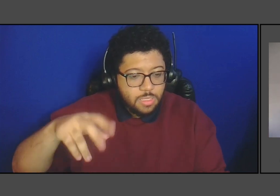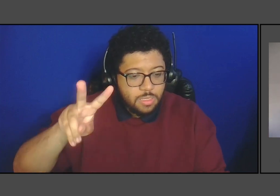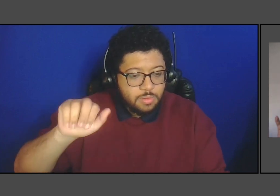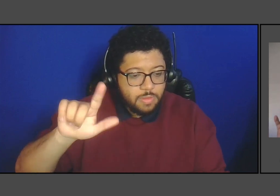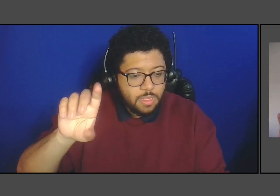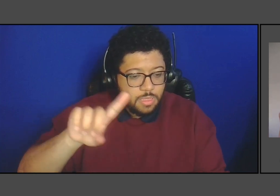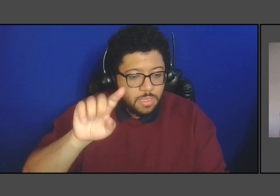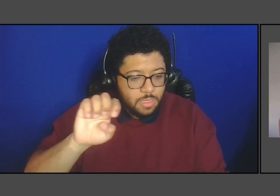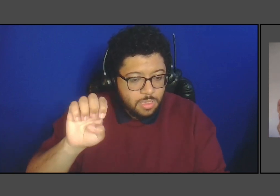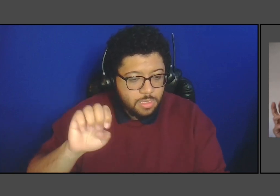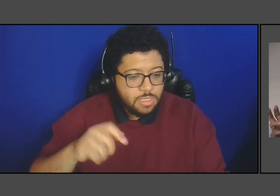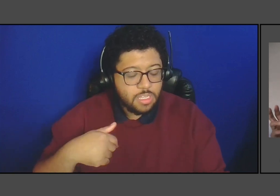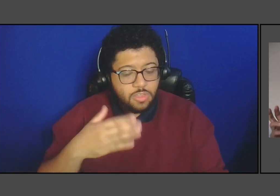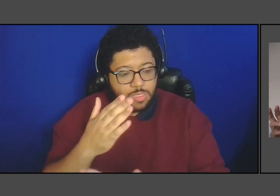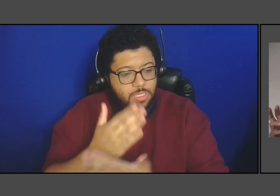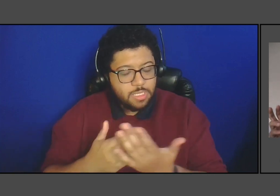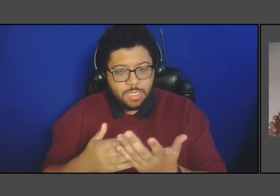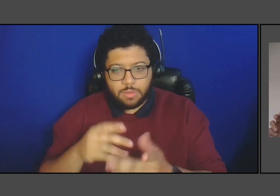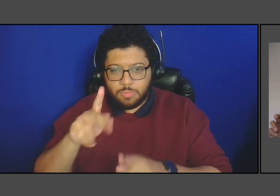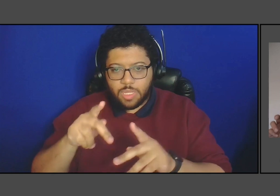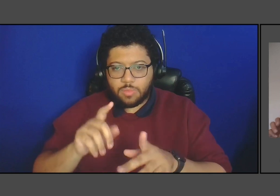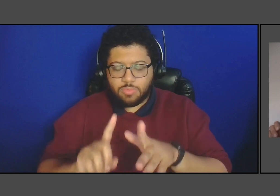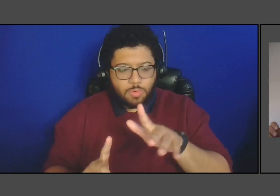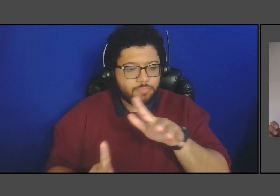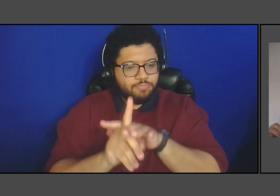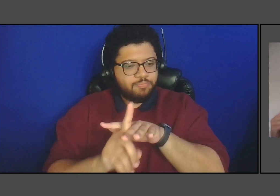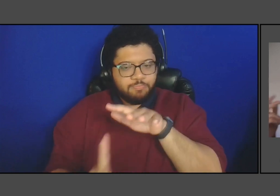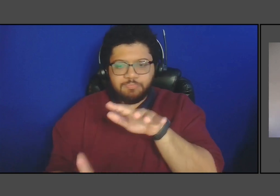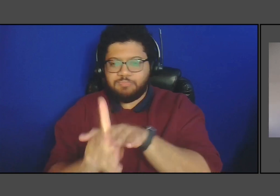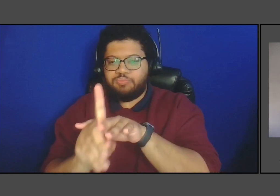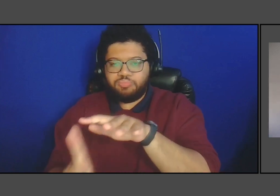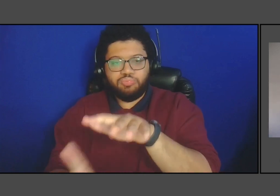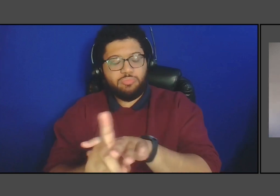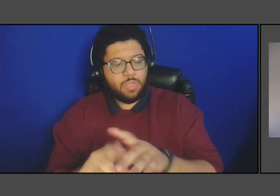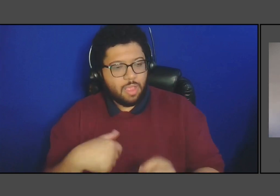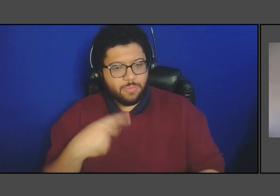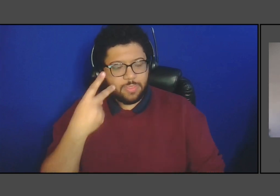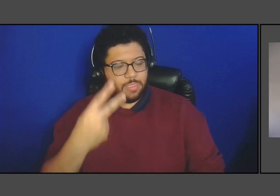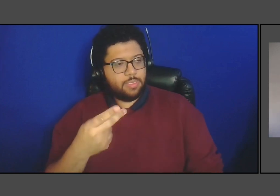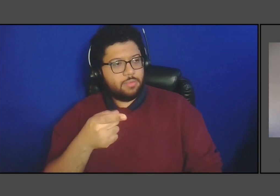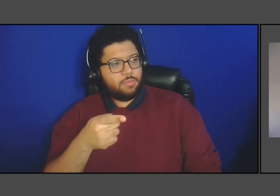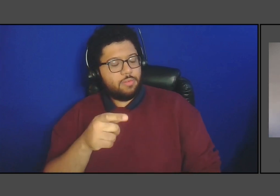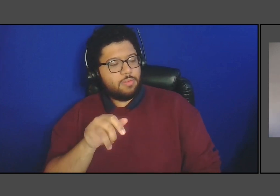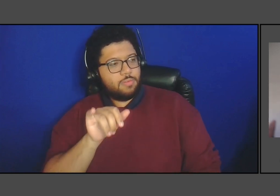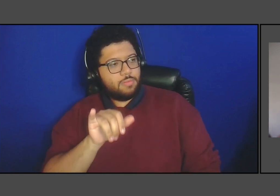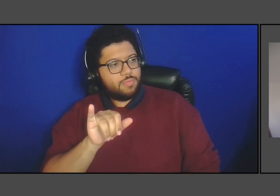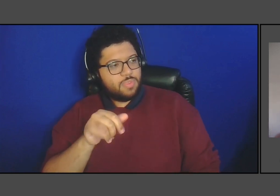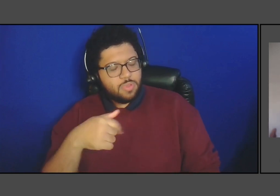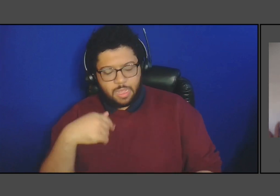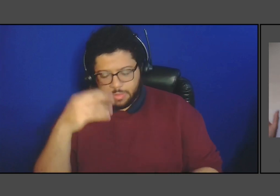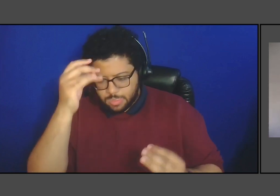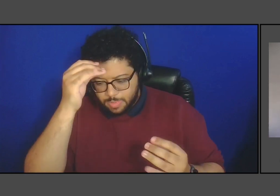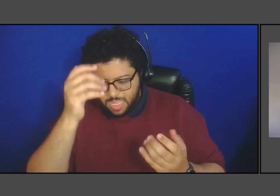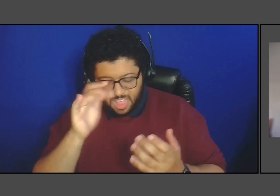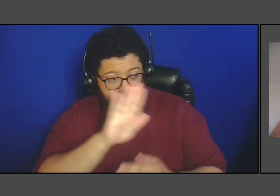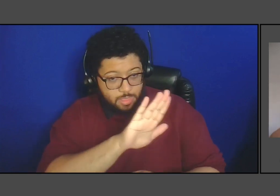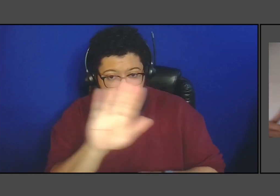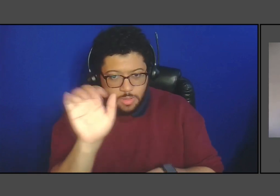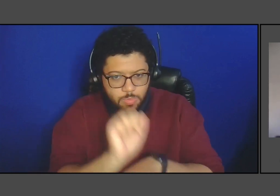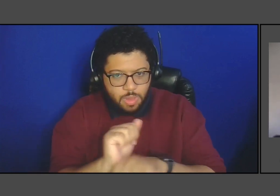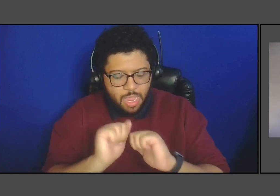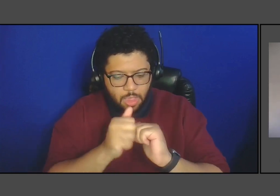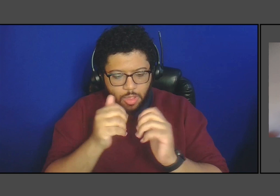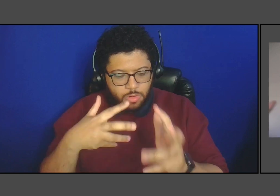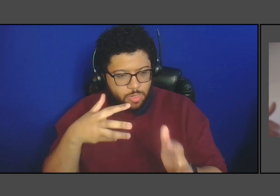was thinking about how I can update that work, and how I can add to